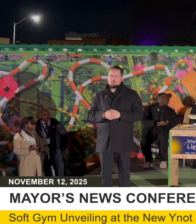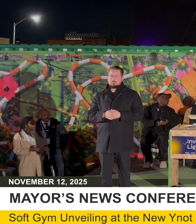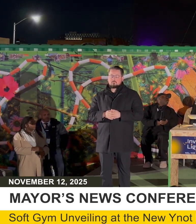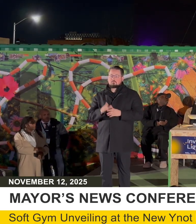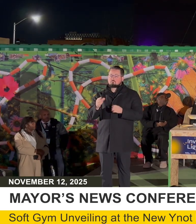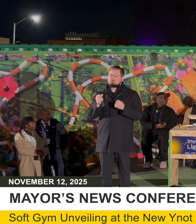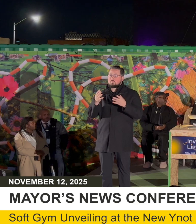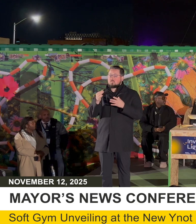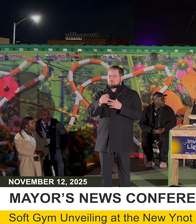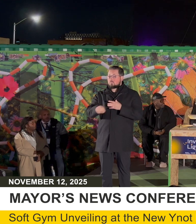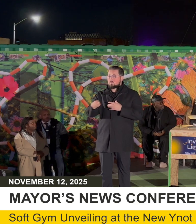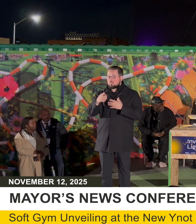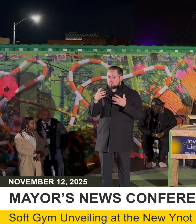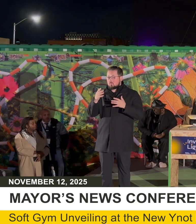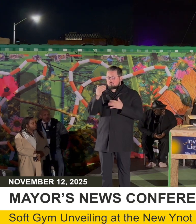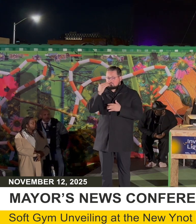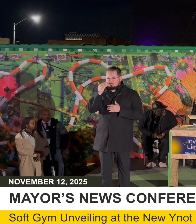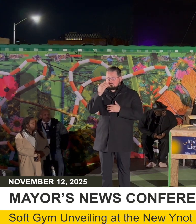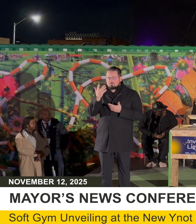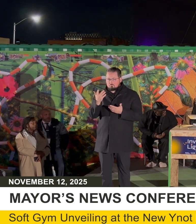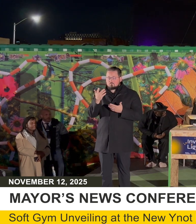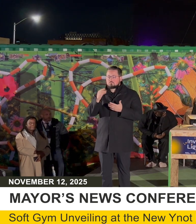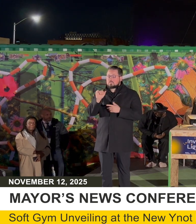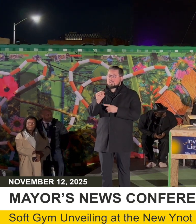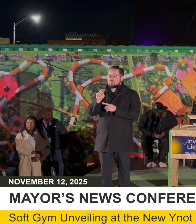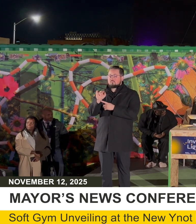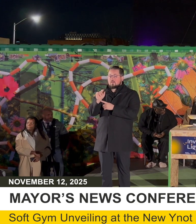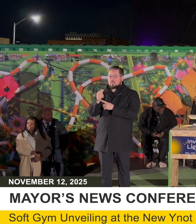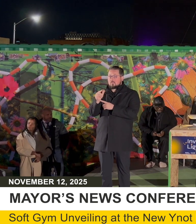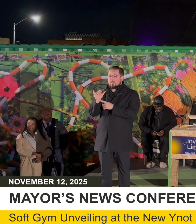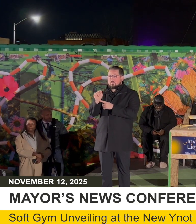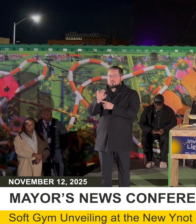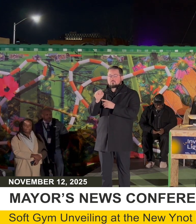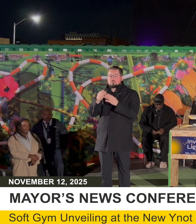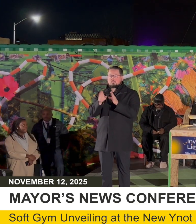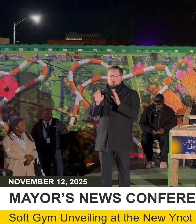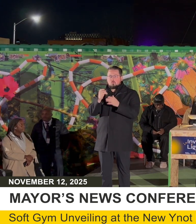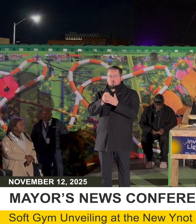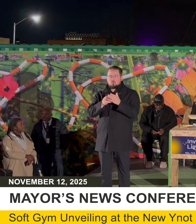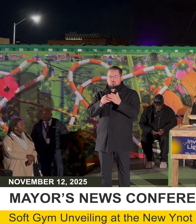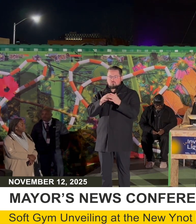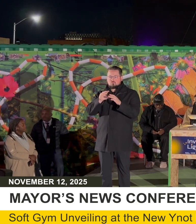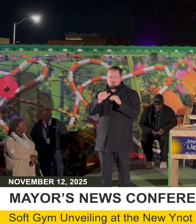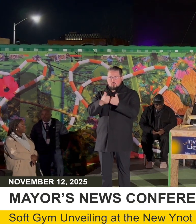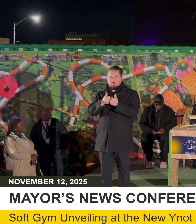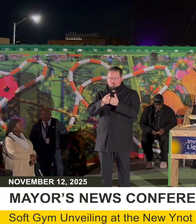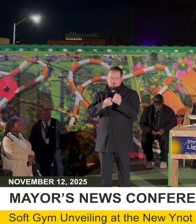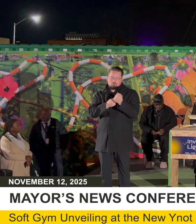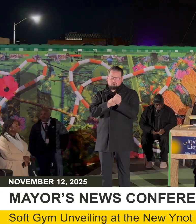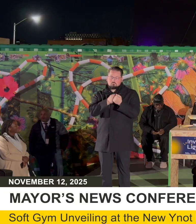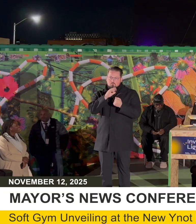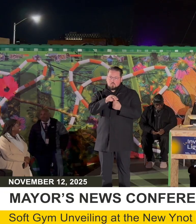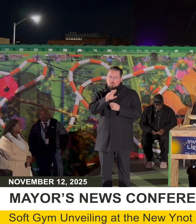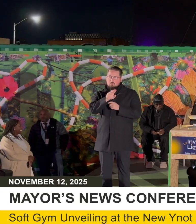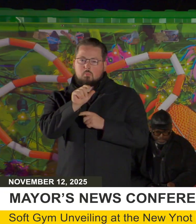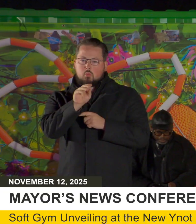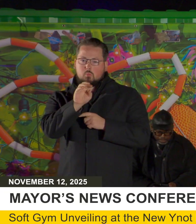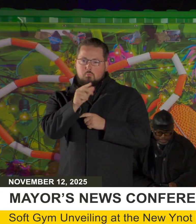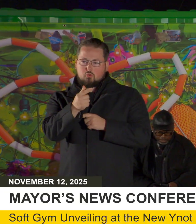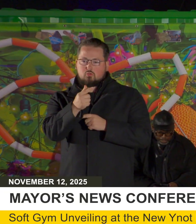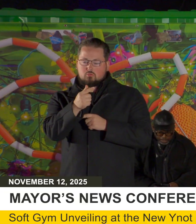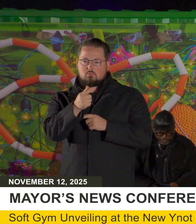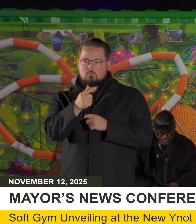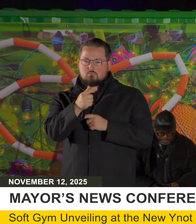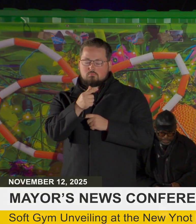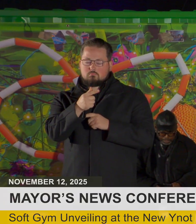As many of you already know, Inviting Light is a public art challenge project sponsored by Bloomberg Philanthropies.